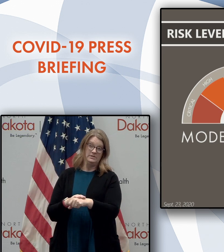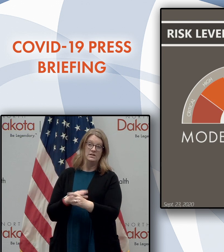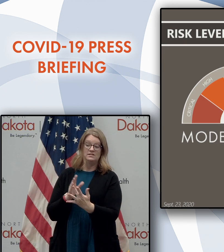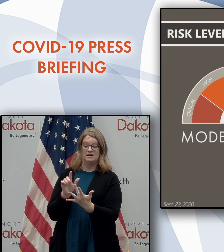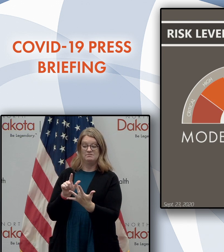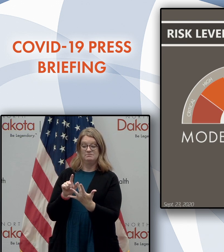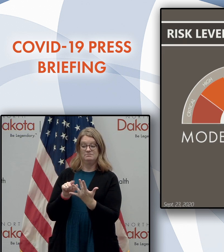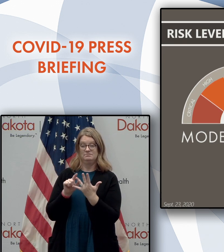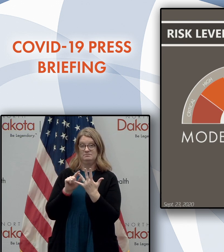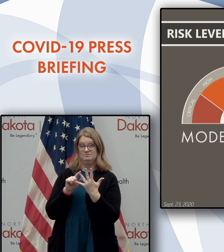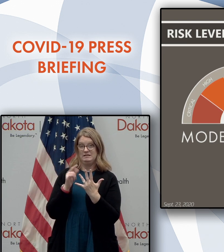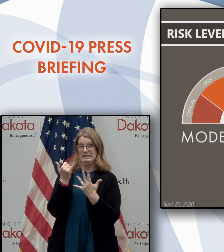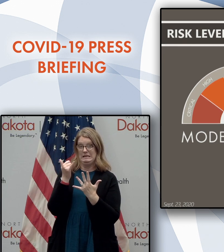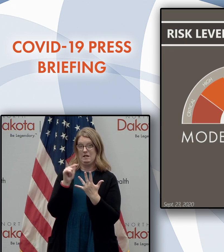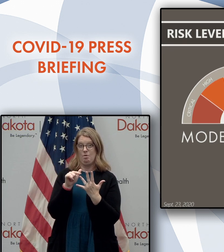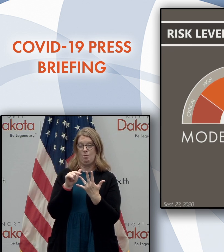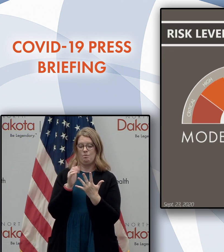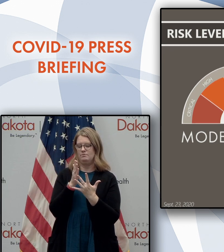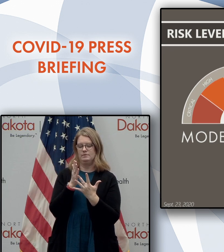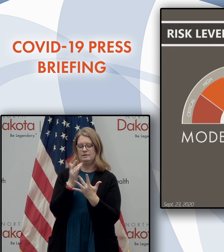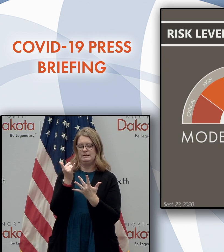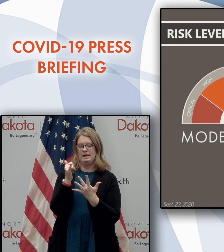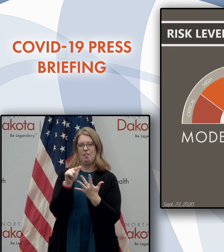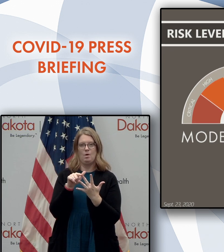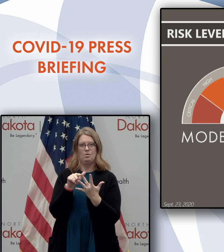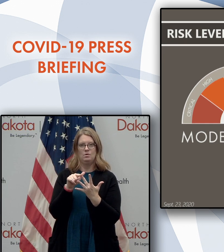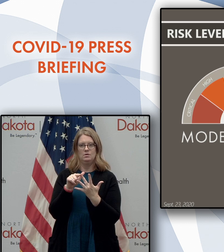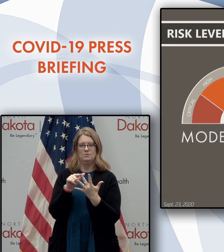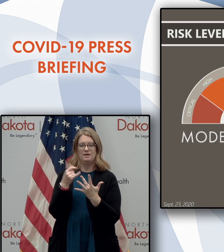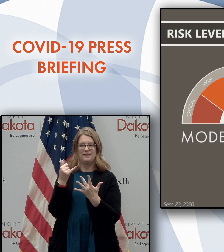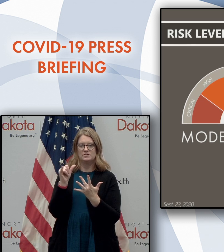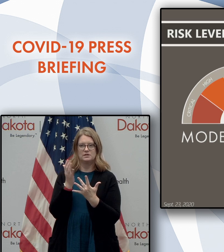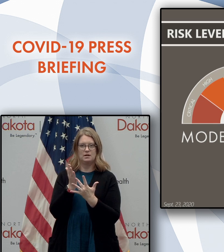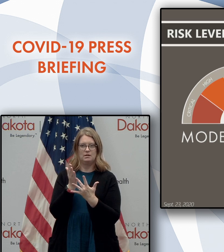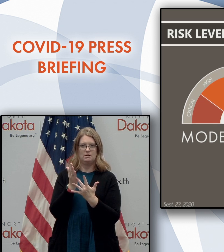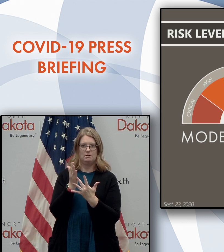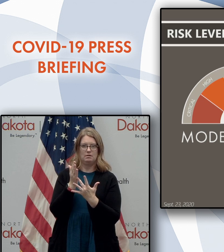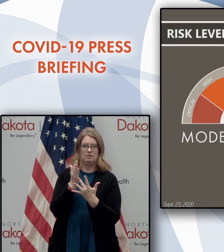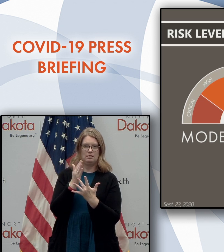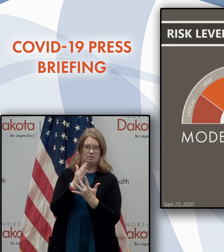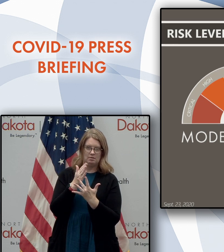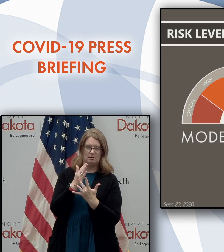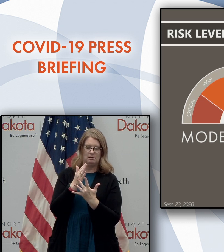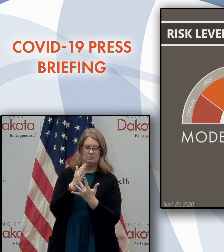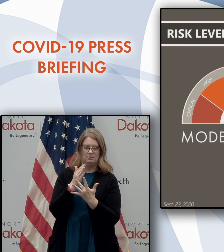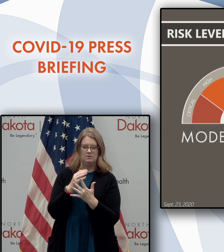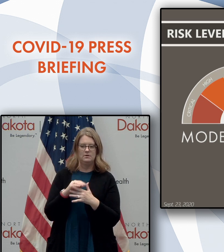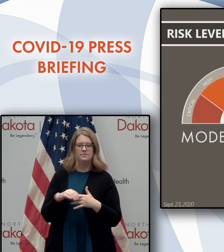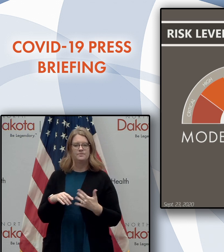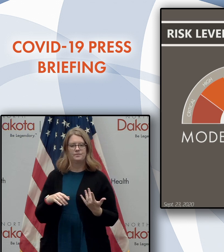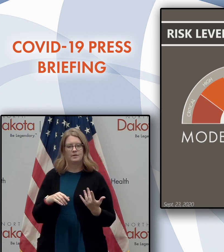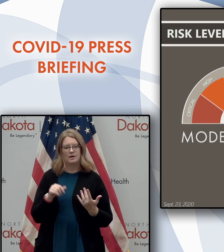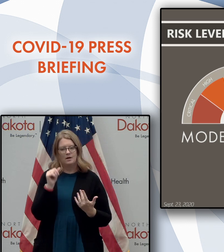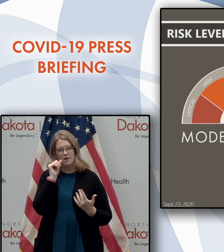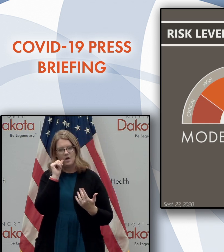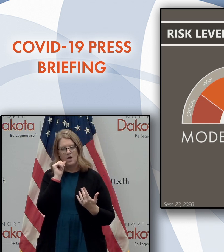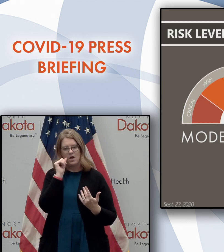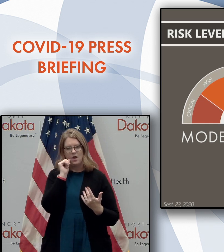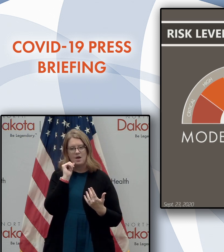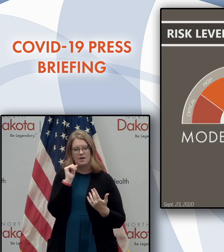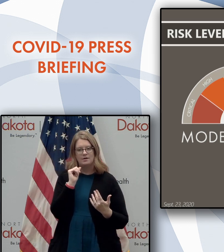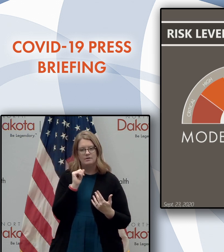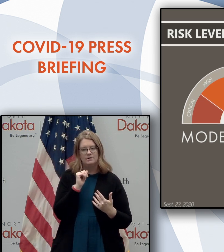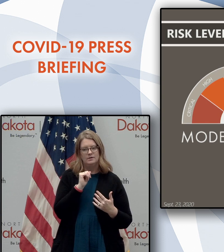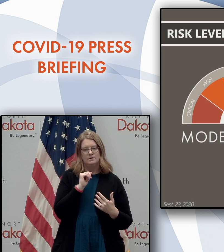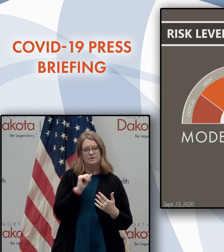that are still heading in the wrong direction. So on this dial, we've got the yellow moving up